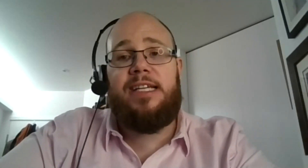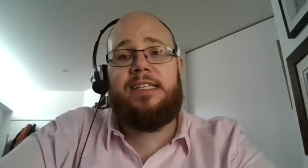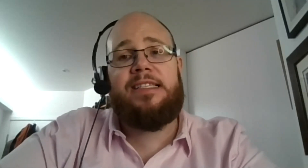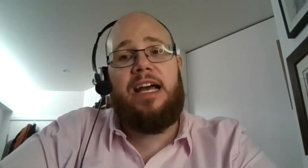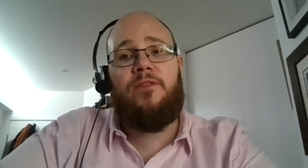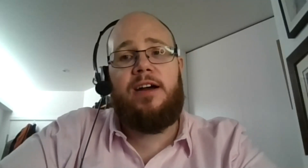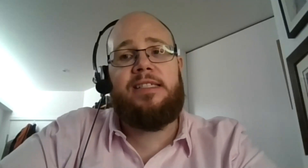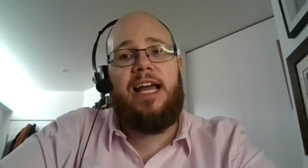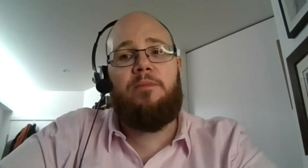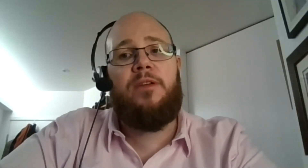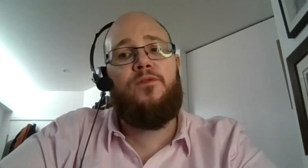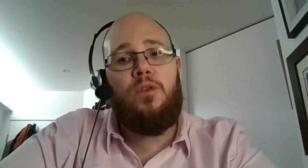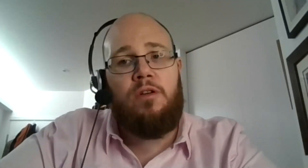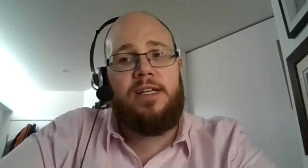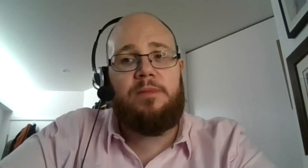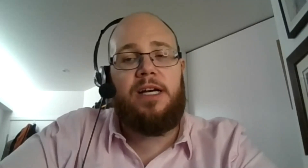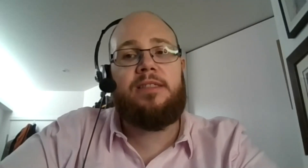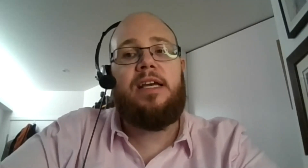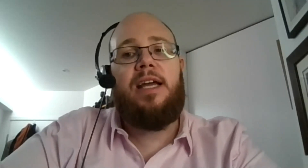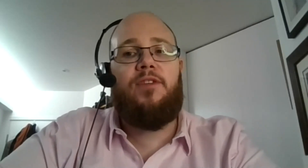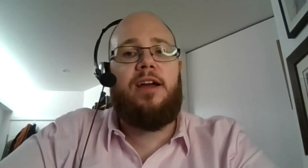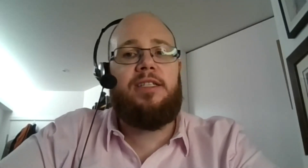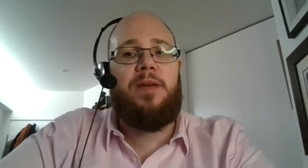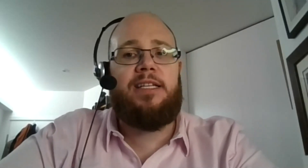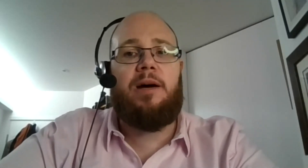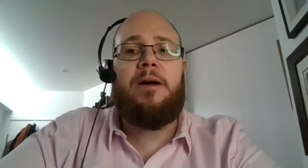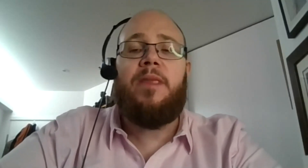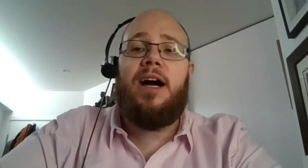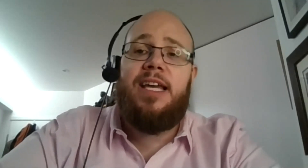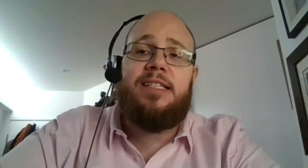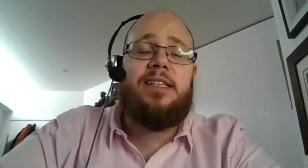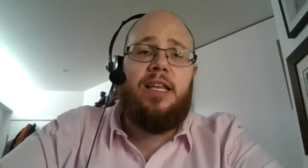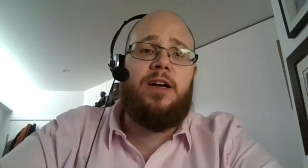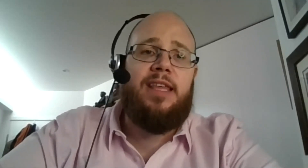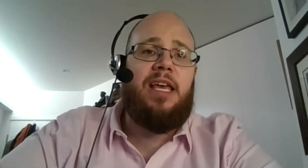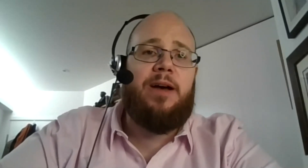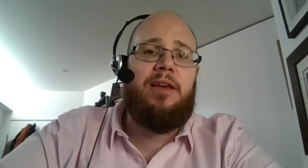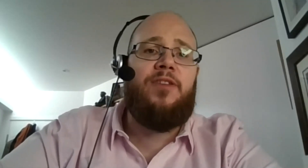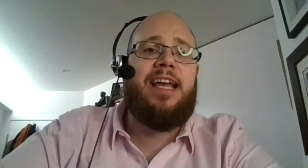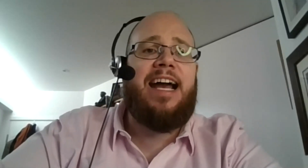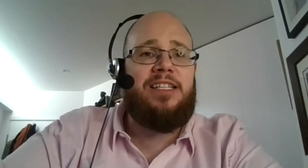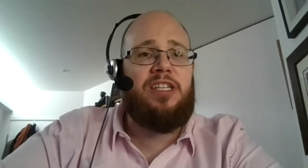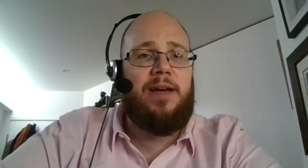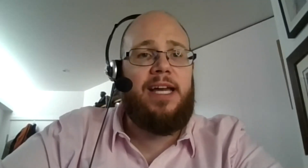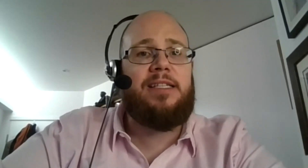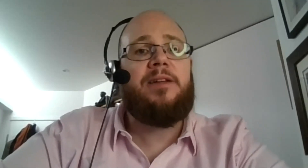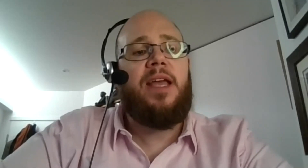to self-isolate before Christmas if you're going to meet up? I think it's certainly worth thinking about. If you can do it, and